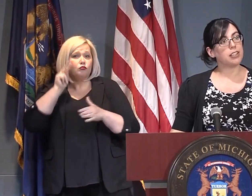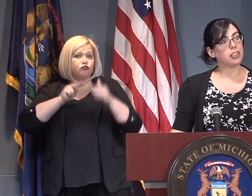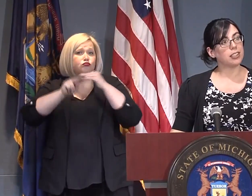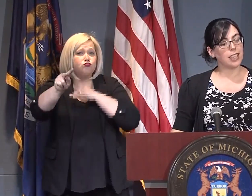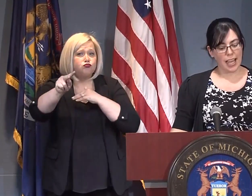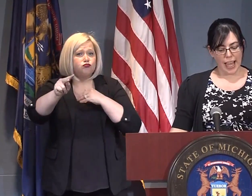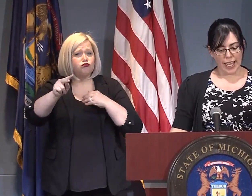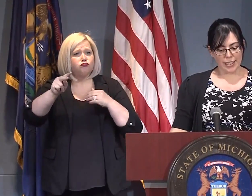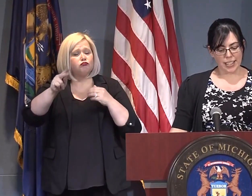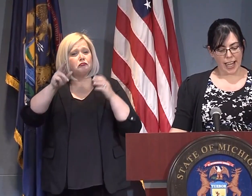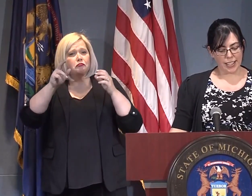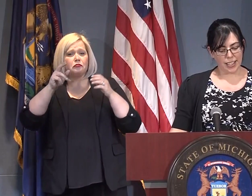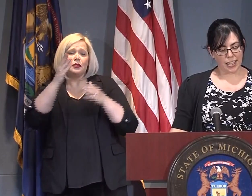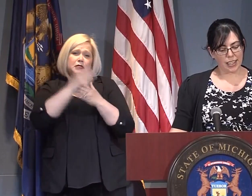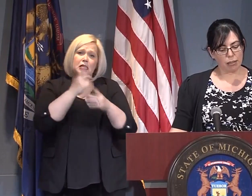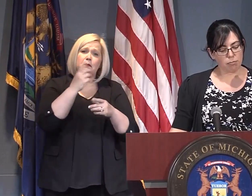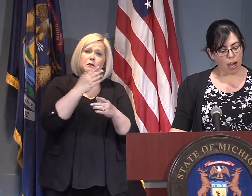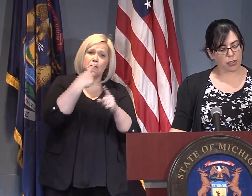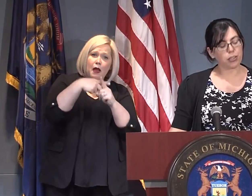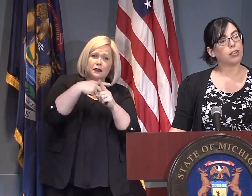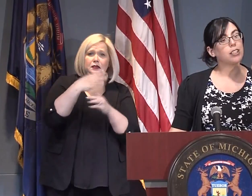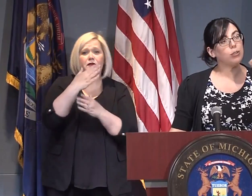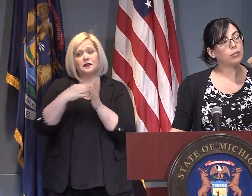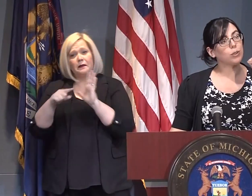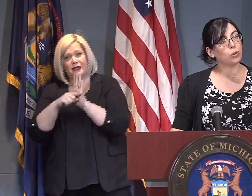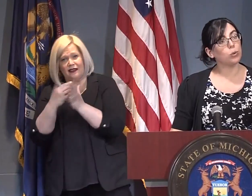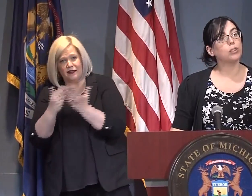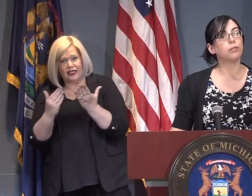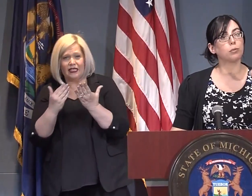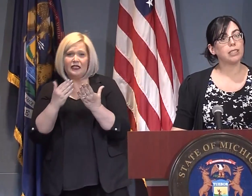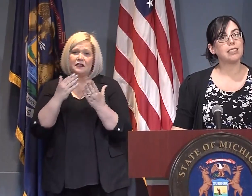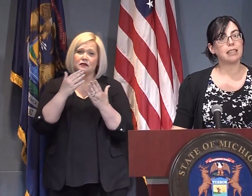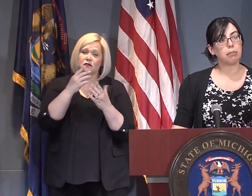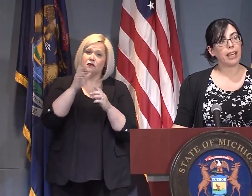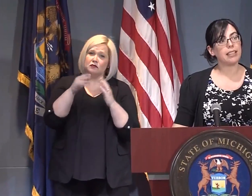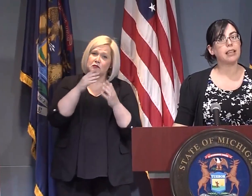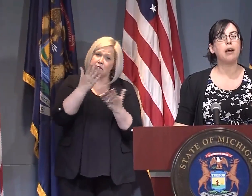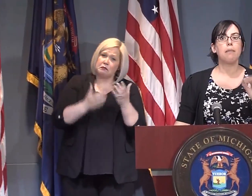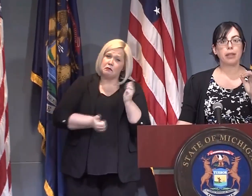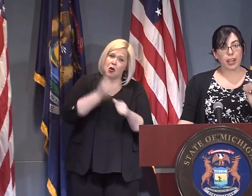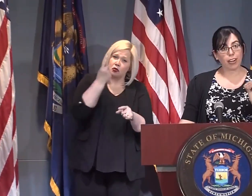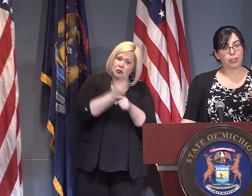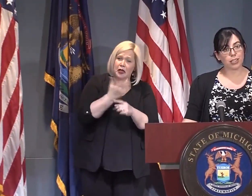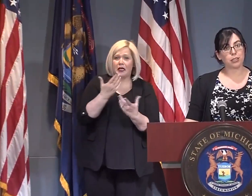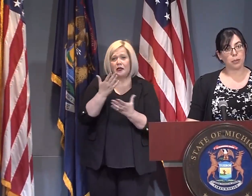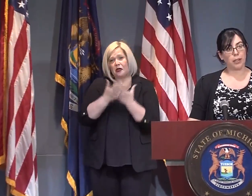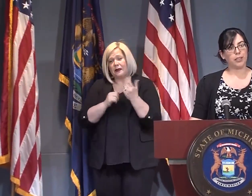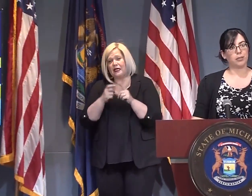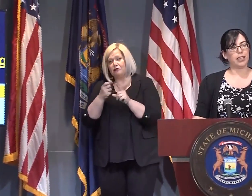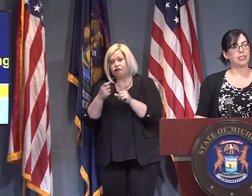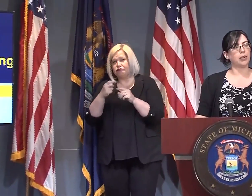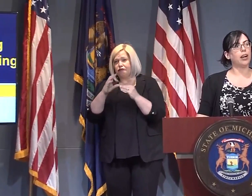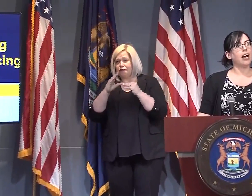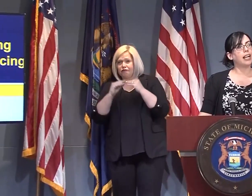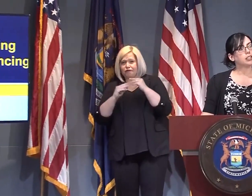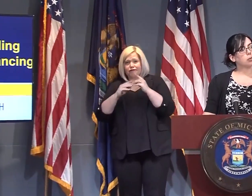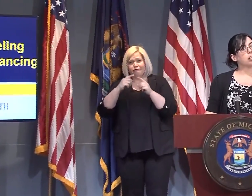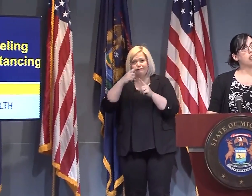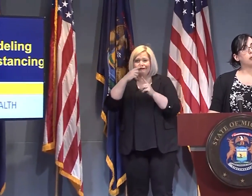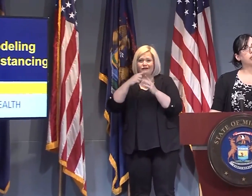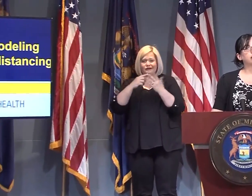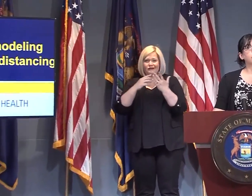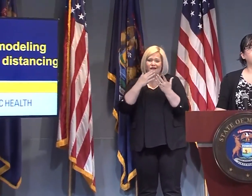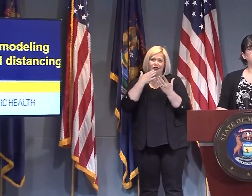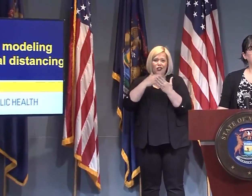and limitations, and models are very useful tools for reasoning and planning, but they aren't crystal balls, right? So I just